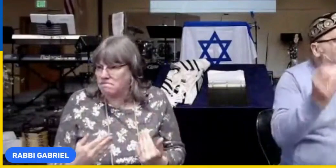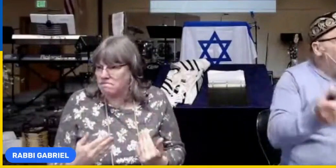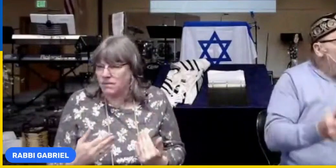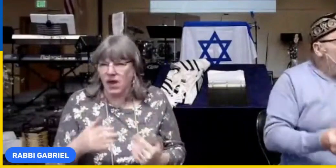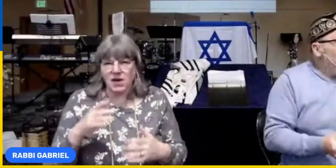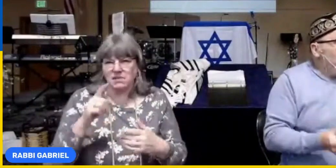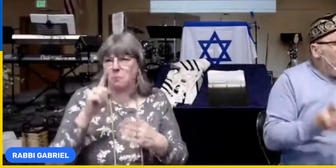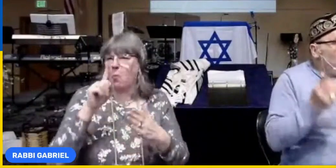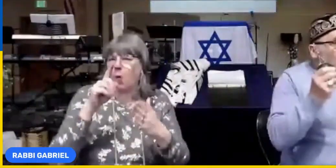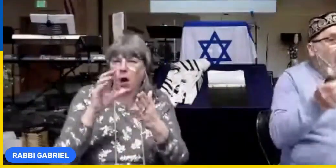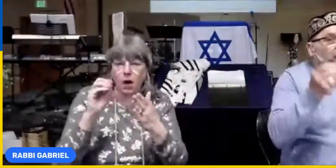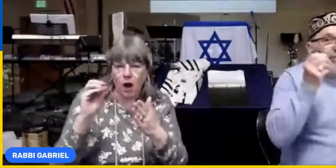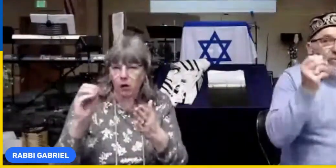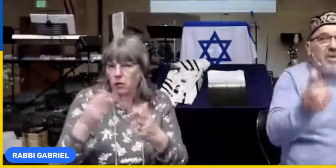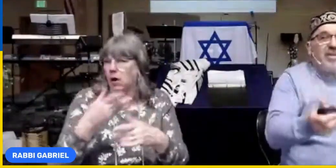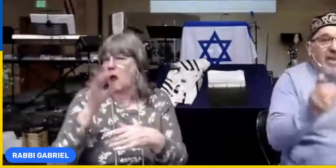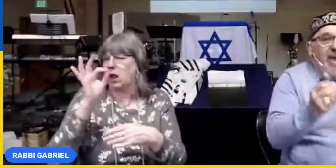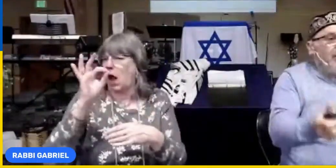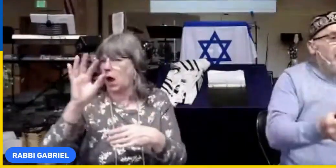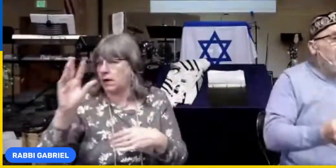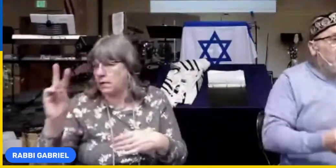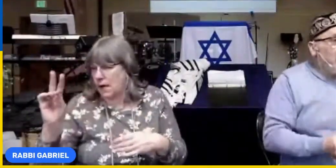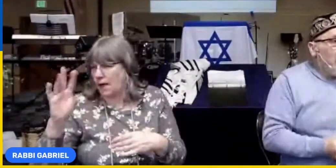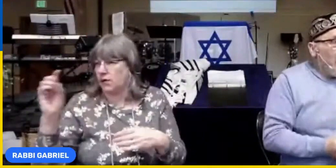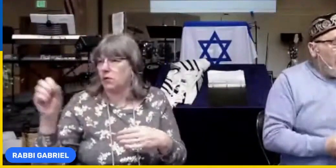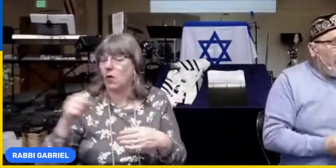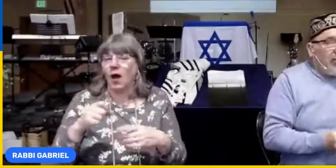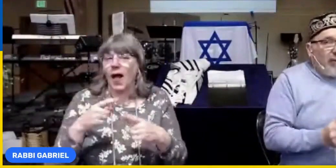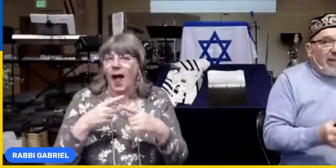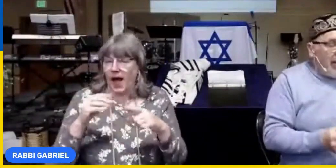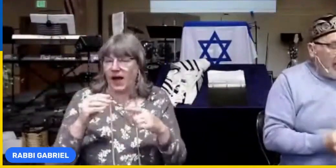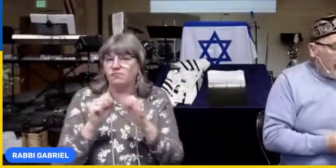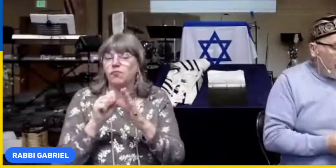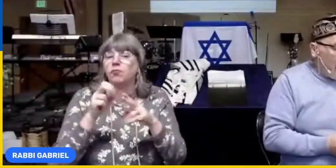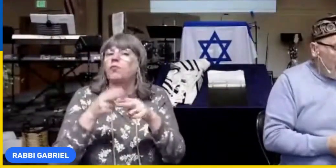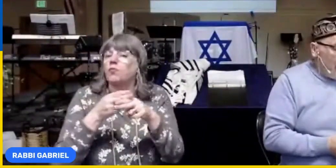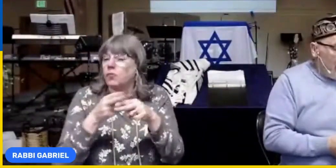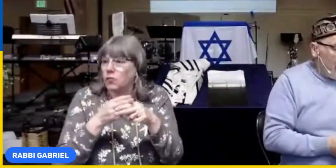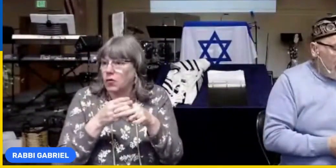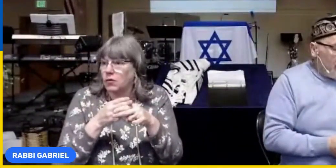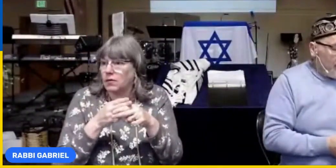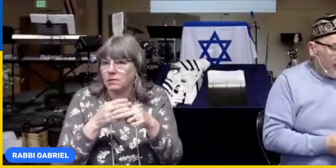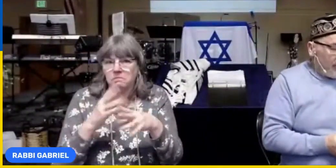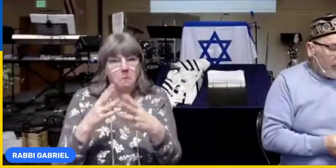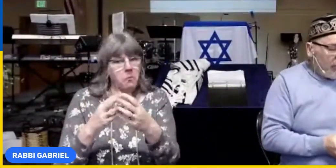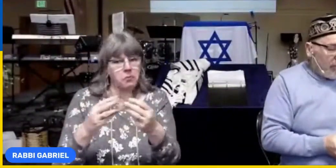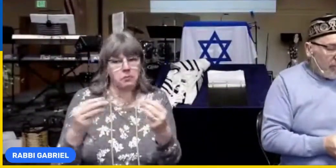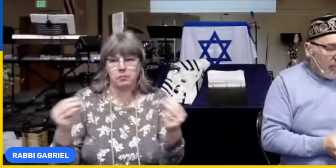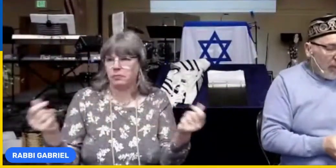were freed out of Egypt. He is the God who frees us out of Egypt. And that's valid in every generation.